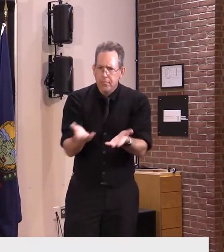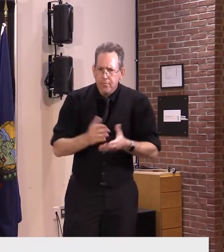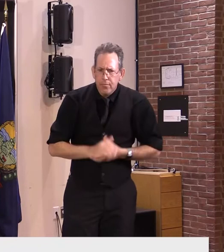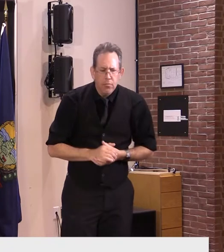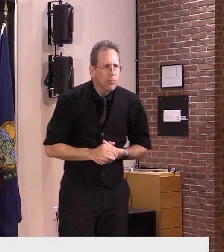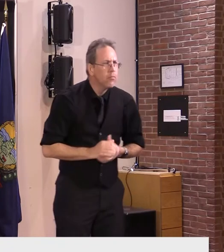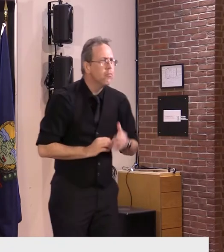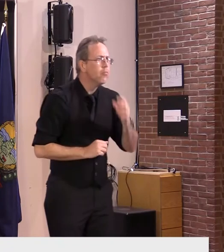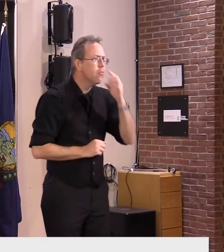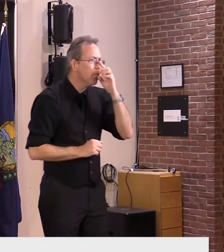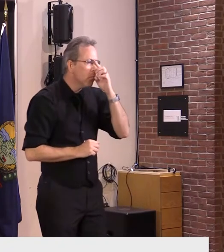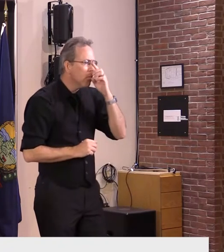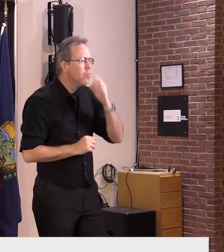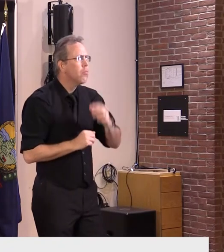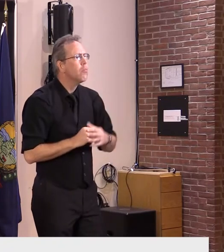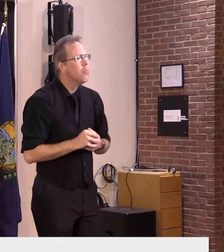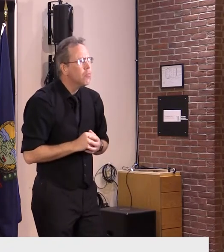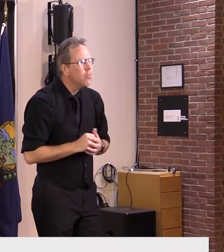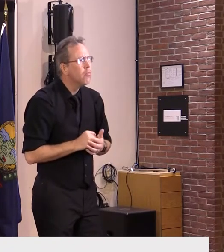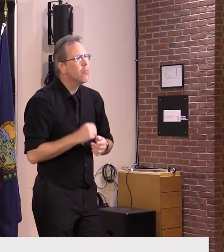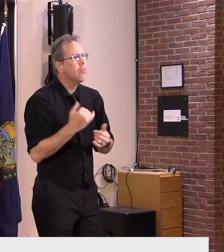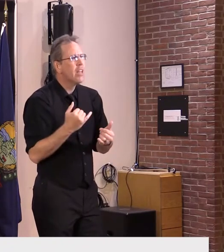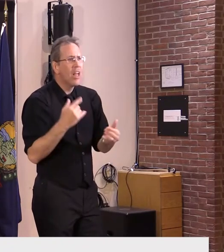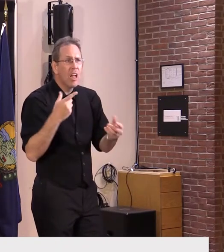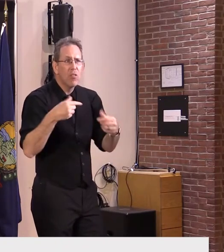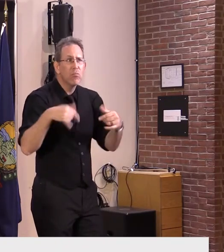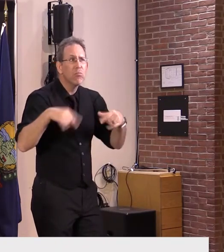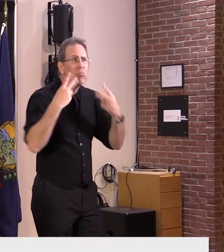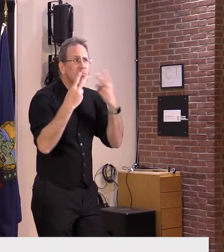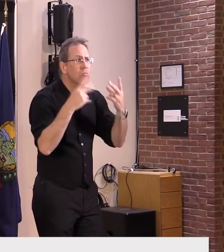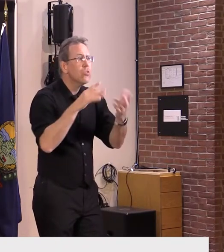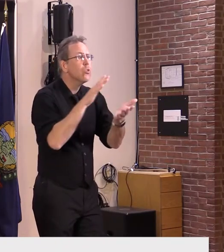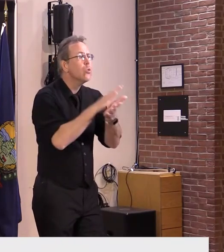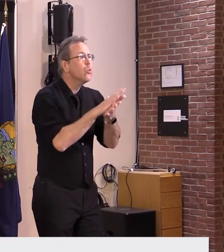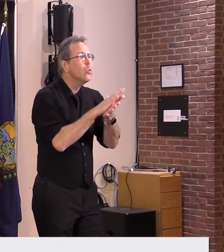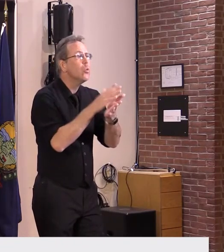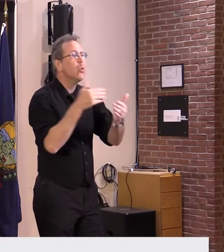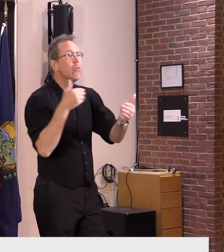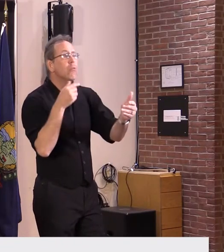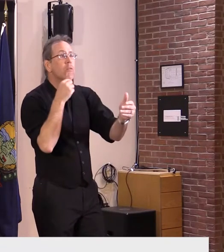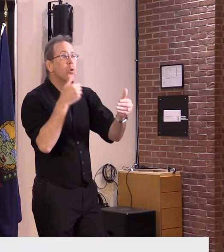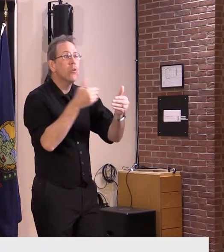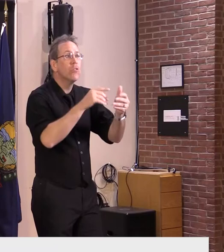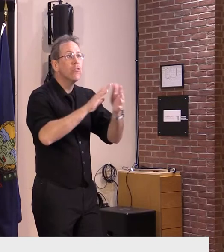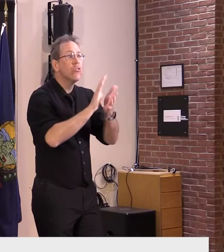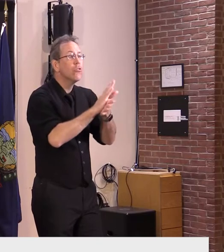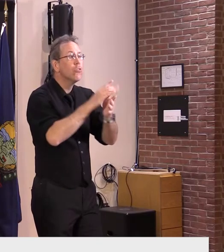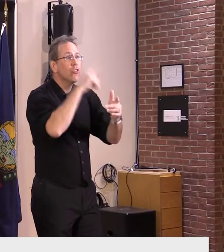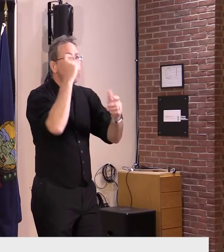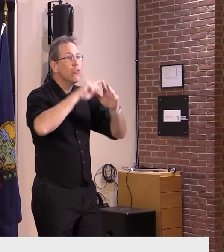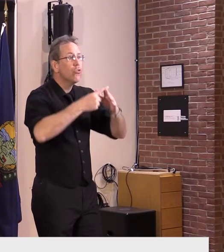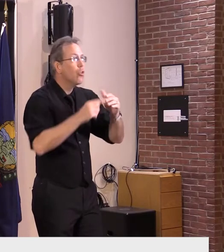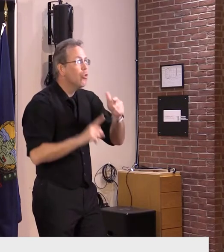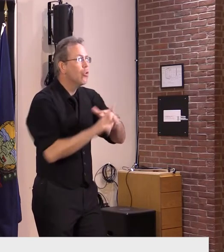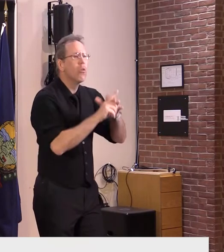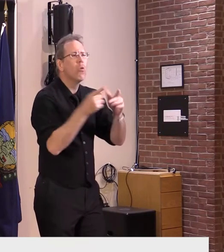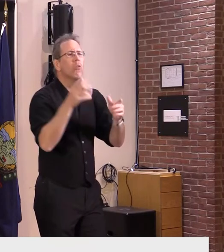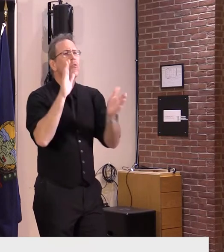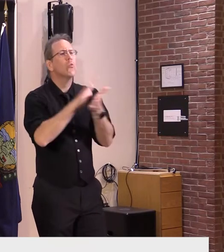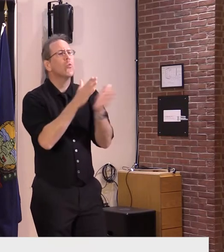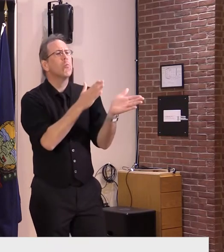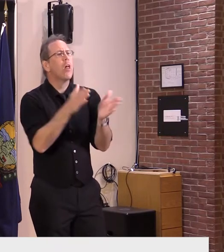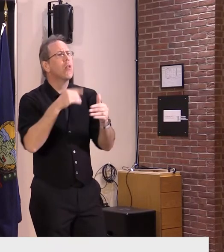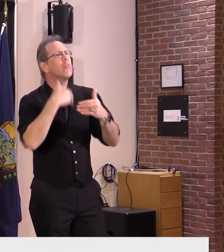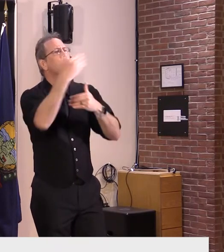work for schools heading into summer in order to prepare for next school year? It seems like